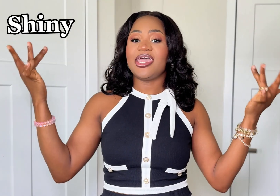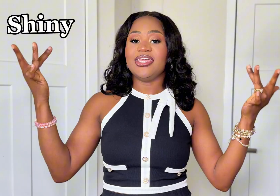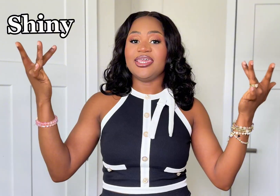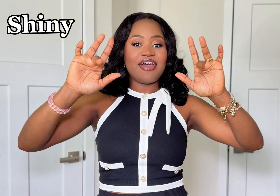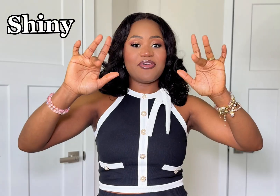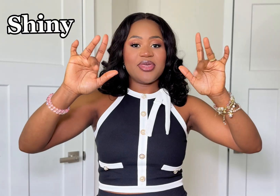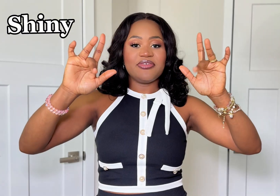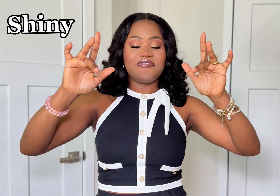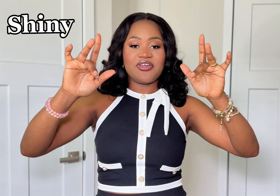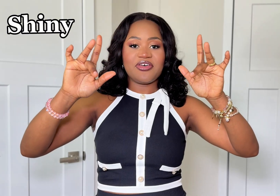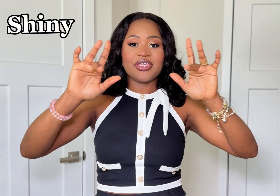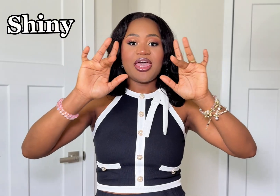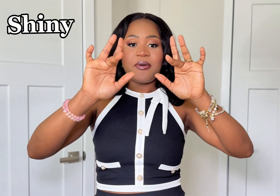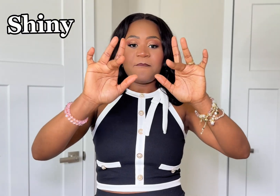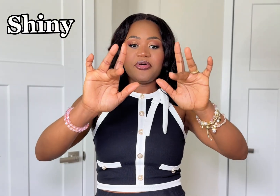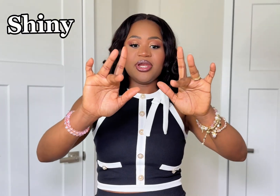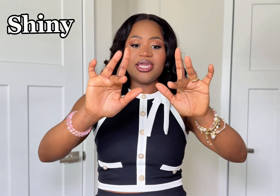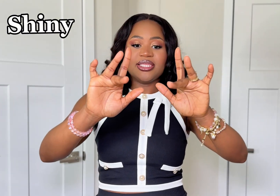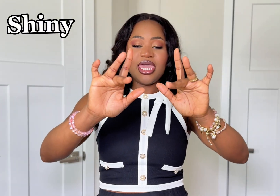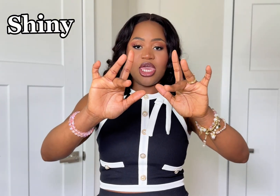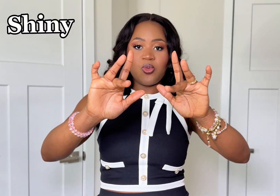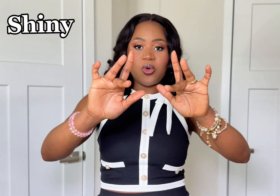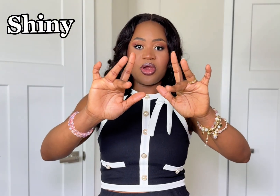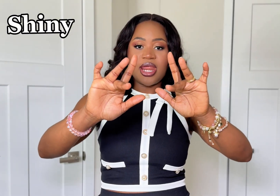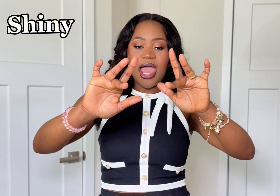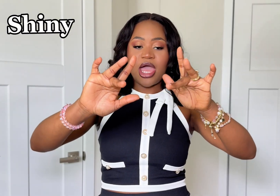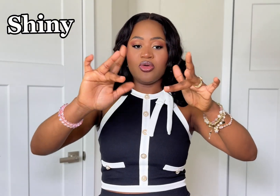Shiny. Have your middle finger, put it inward and you